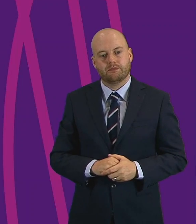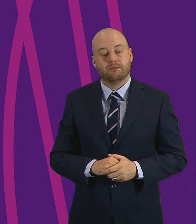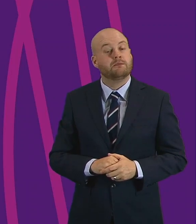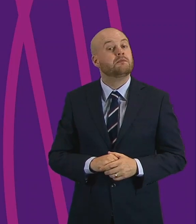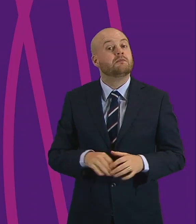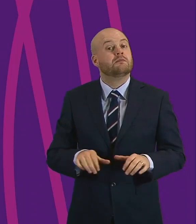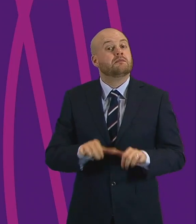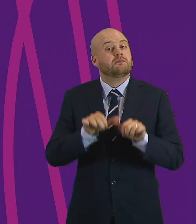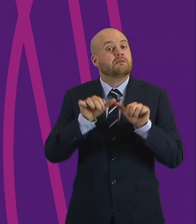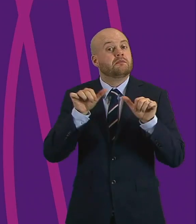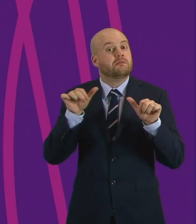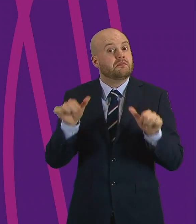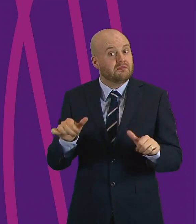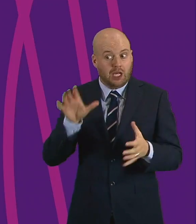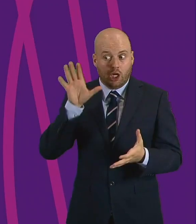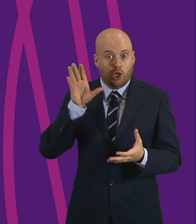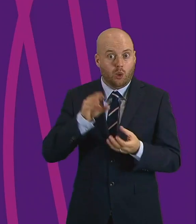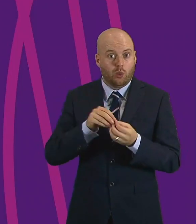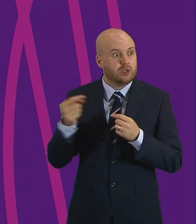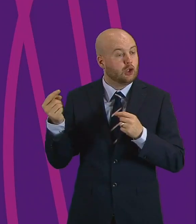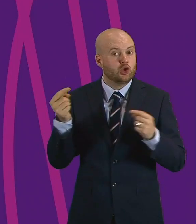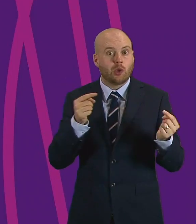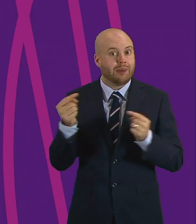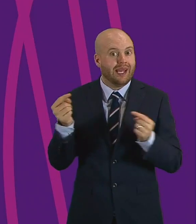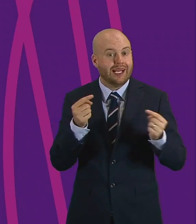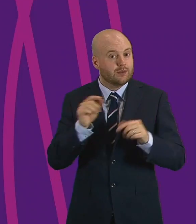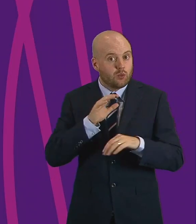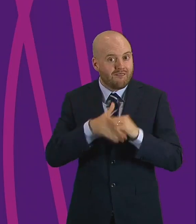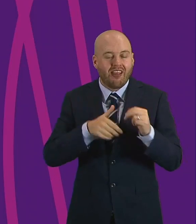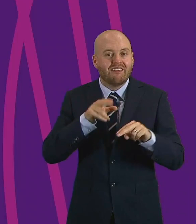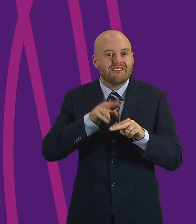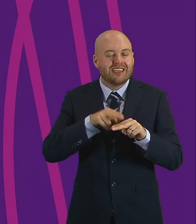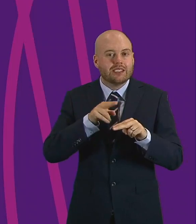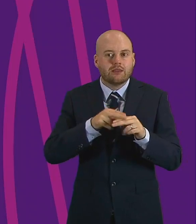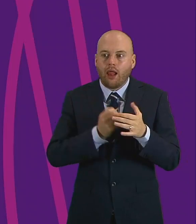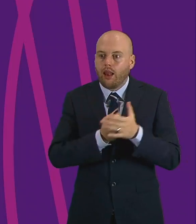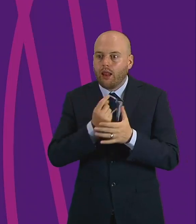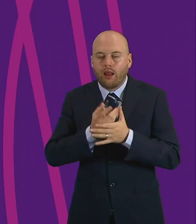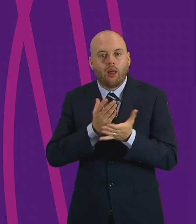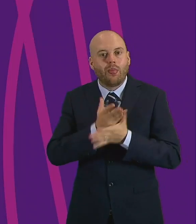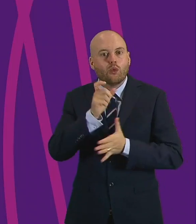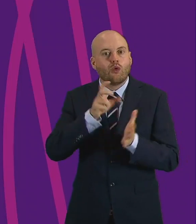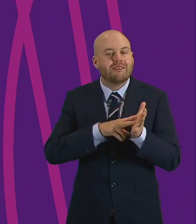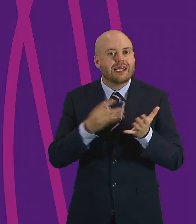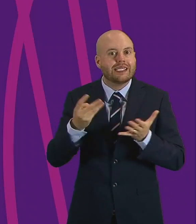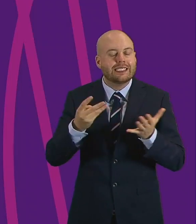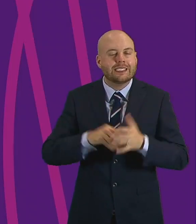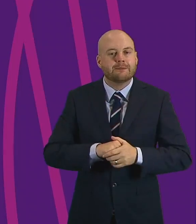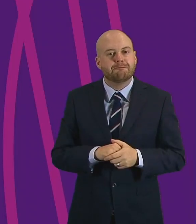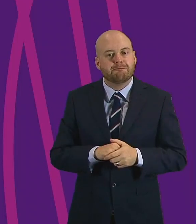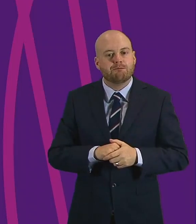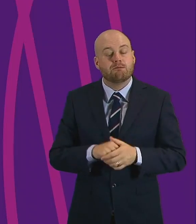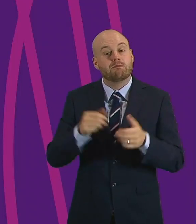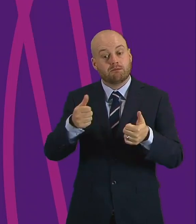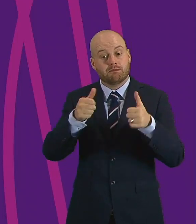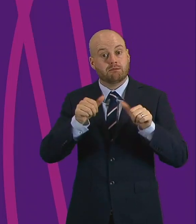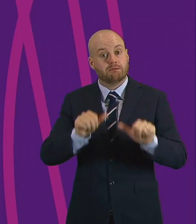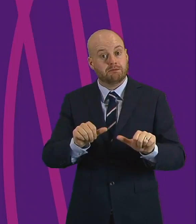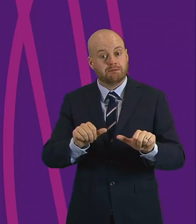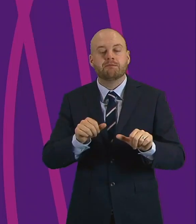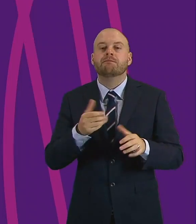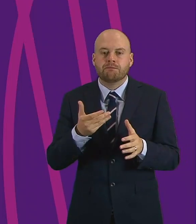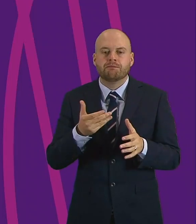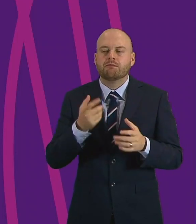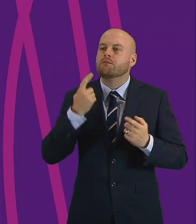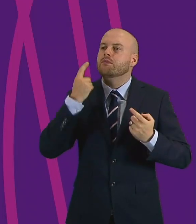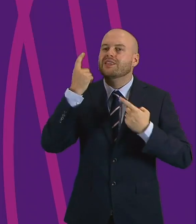Thank you very much, and that concludes our debate on the fiscal implications of COVID-19. The next item of business is consideration of